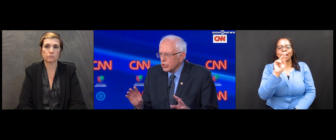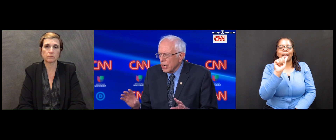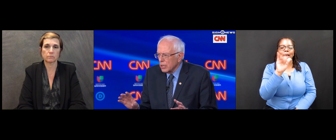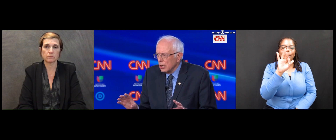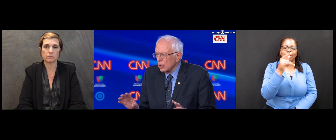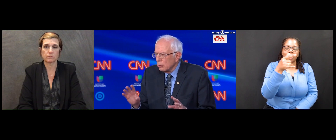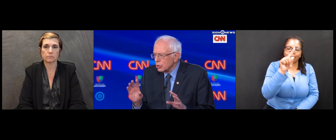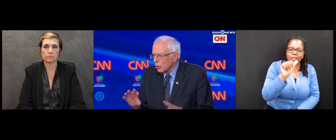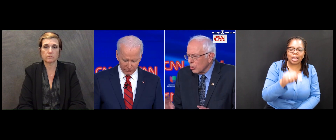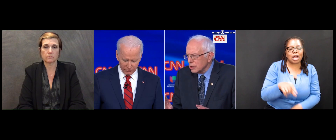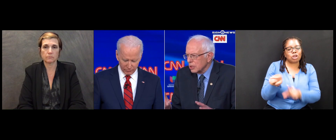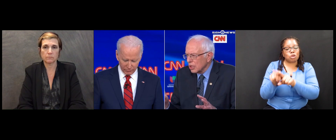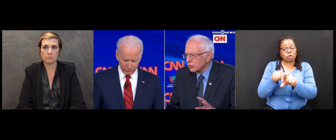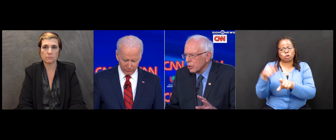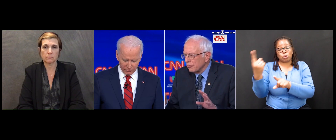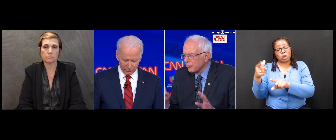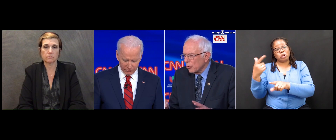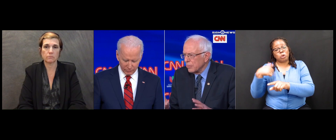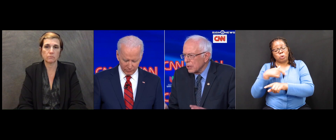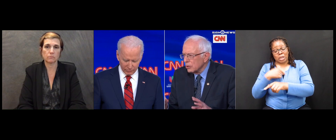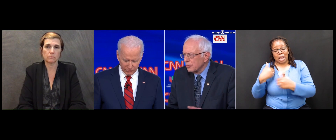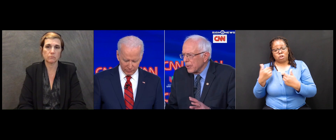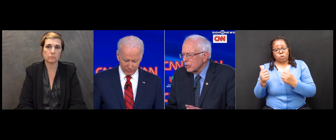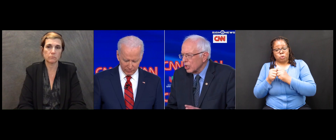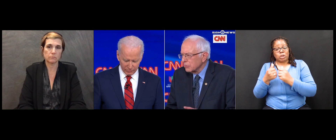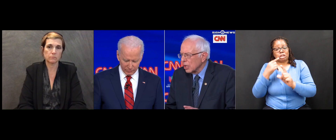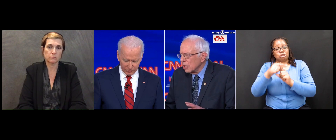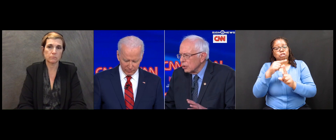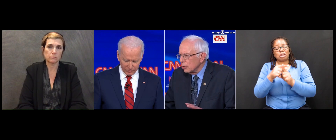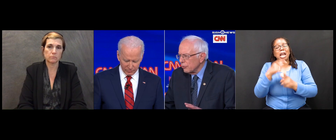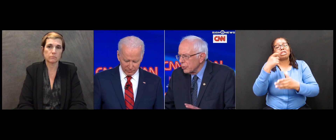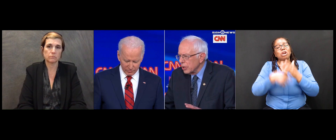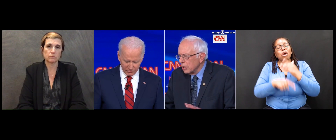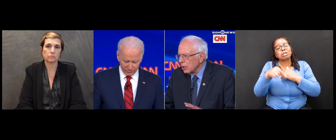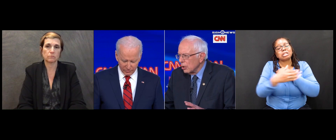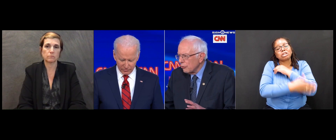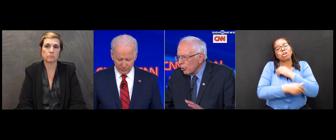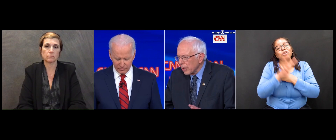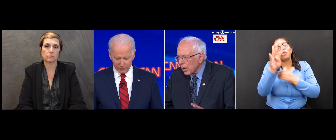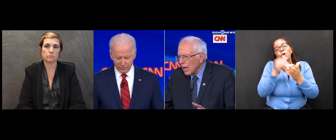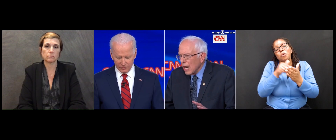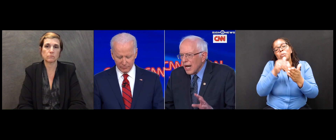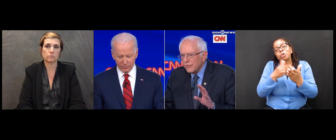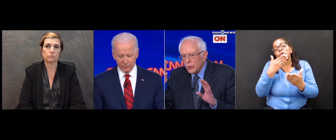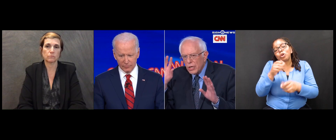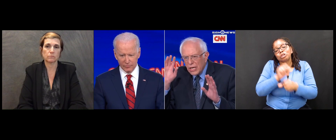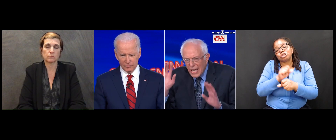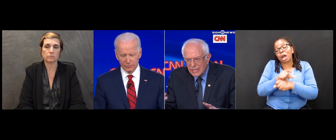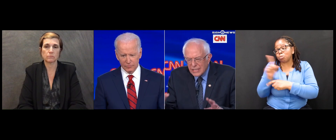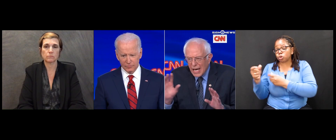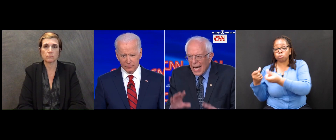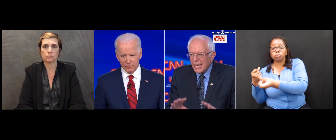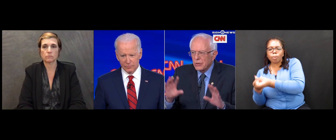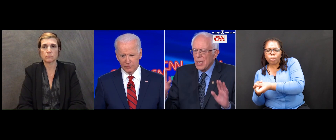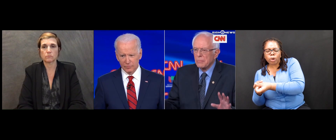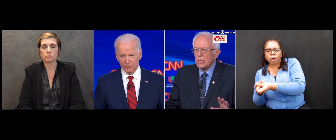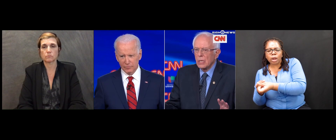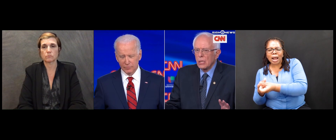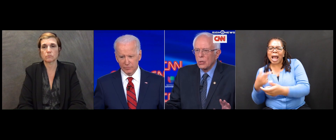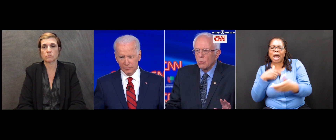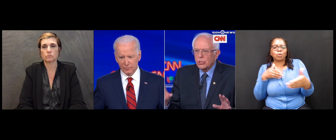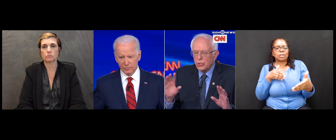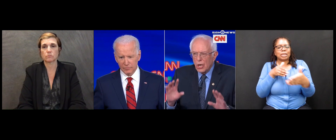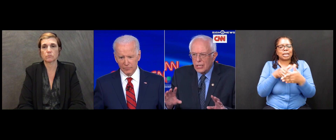PNTR with China, which cost this country over 4 million good-paying jobs. You voted for it. I voted against the Hyde